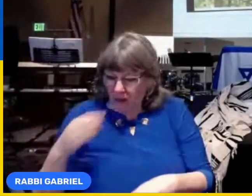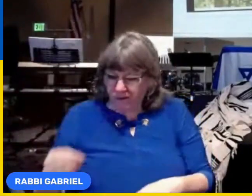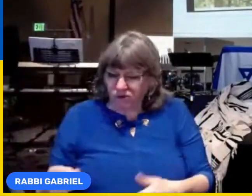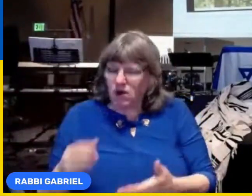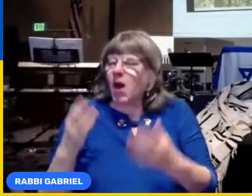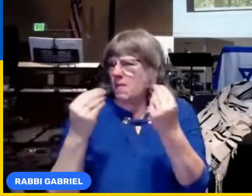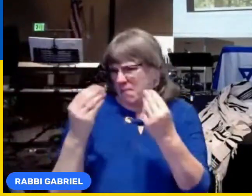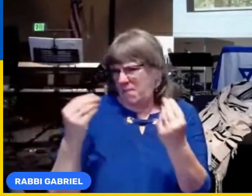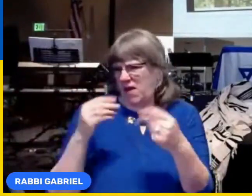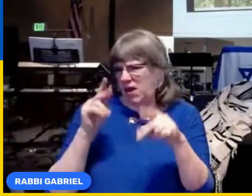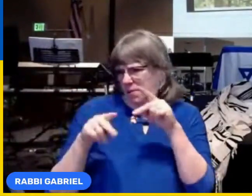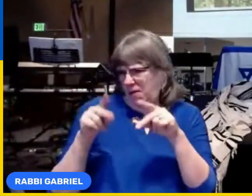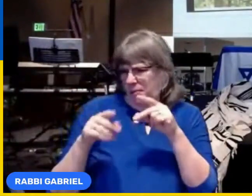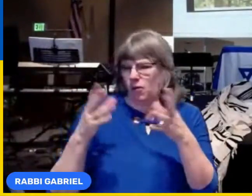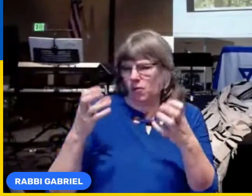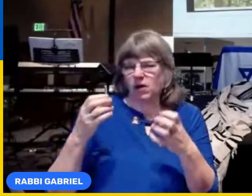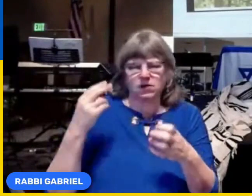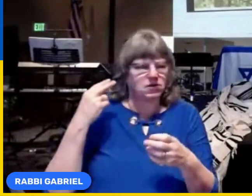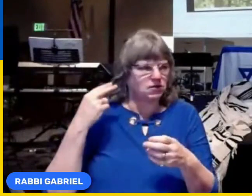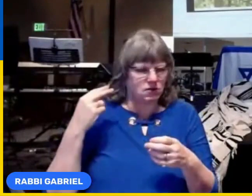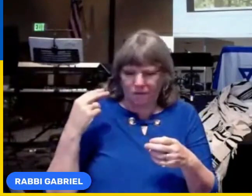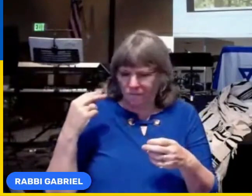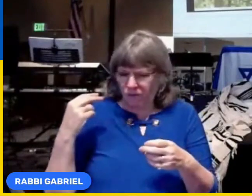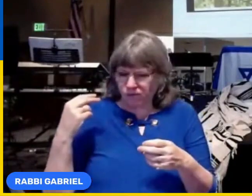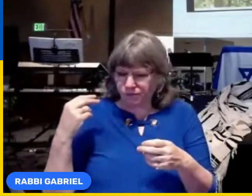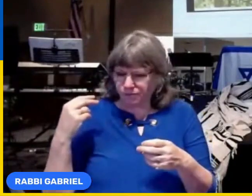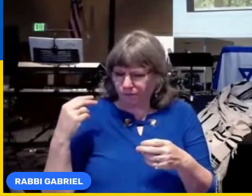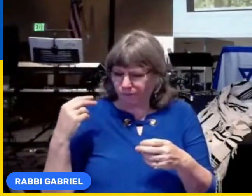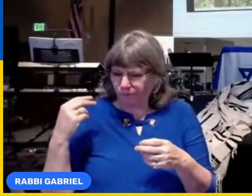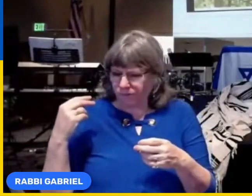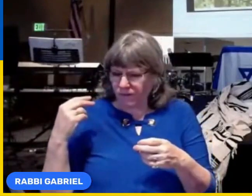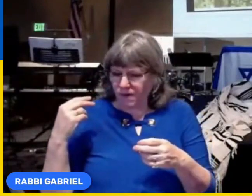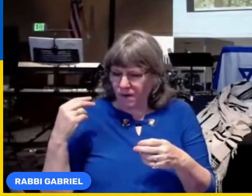Many people want to hear Hashem, they won't hear the bad call. The Torah tells us